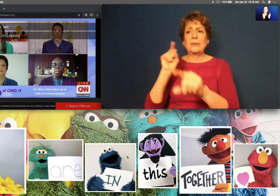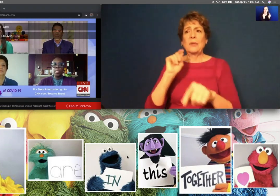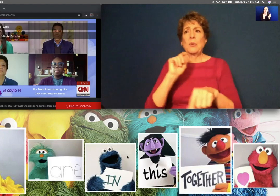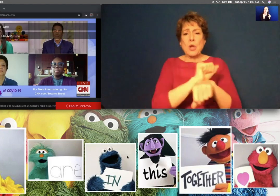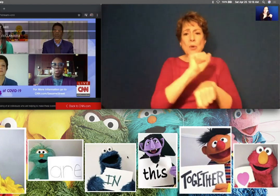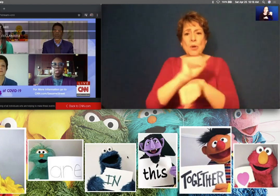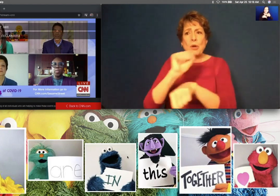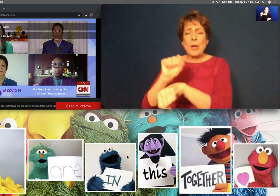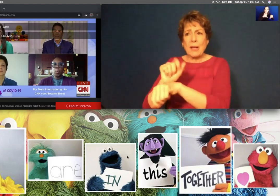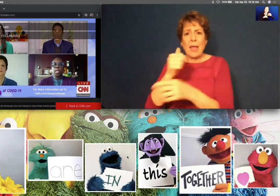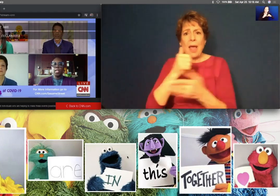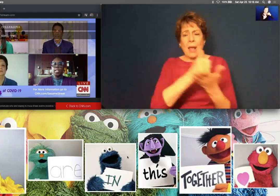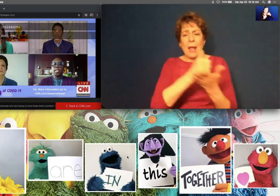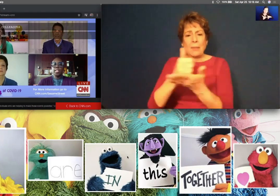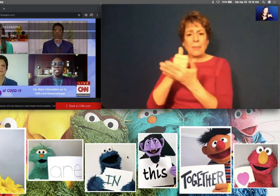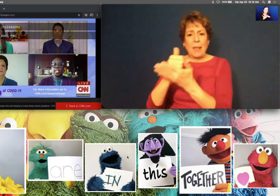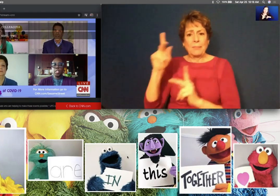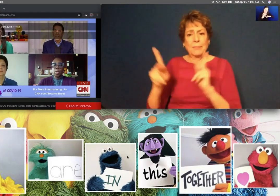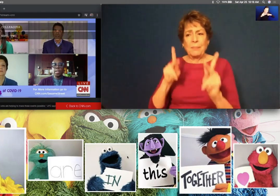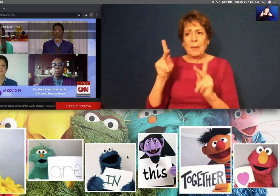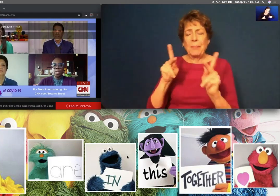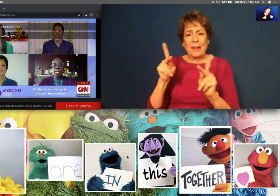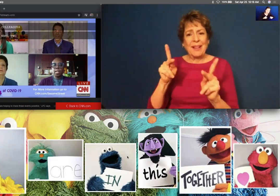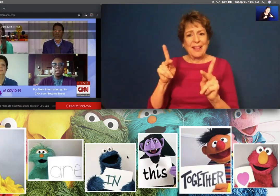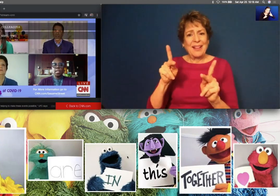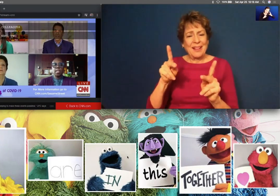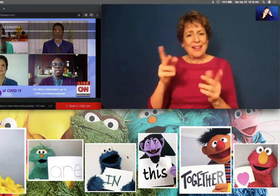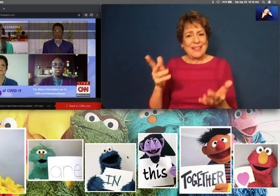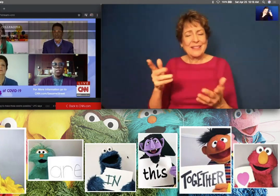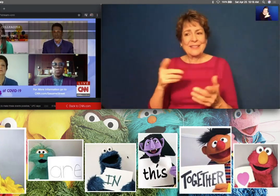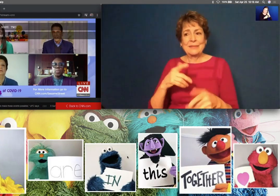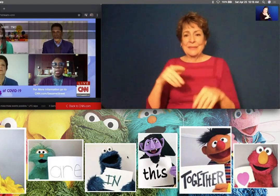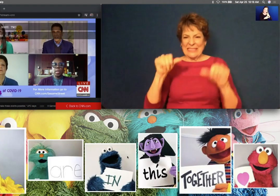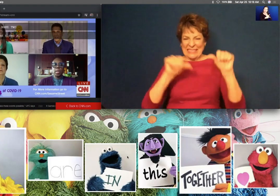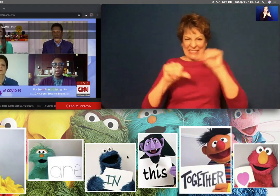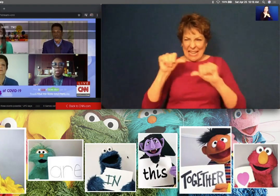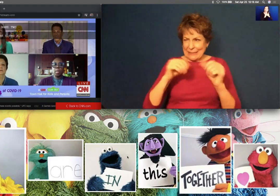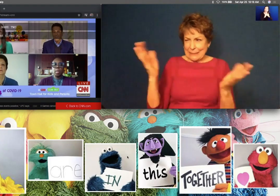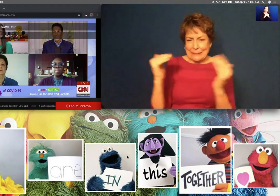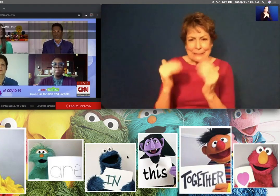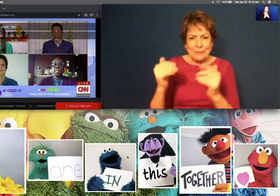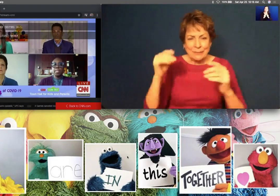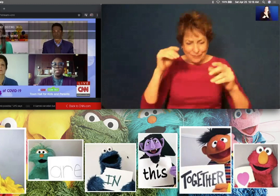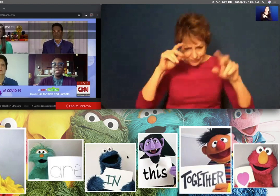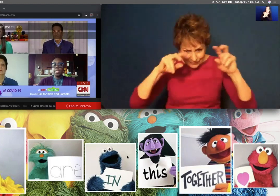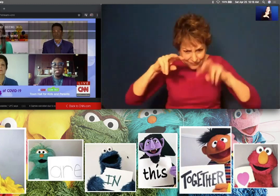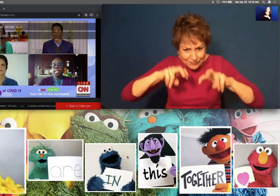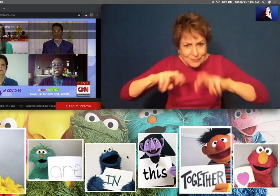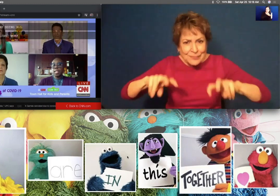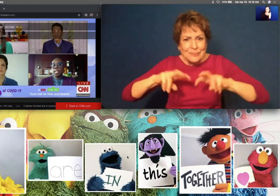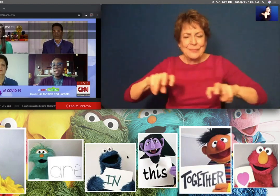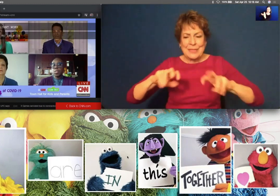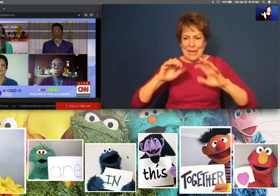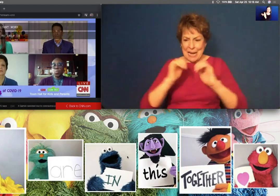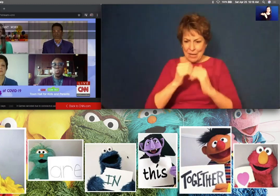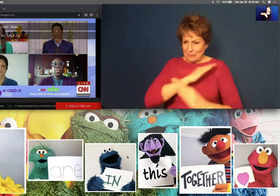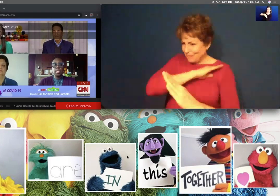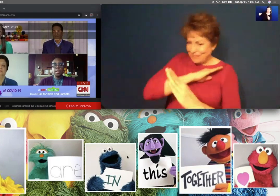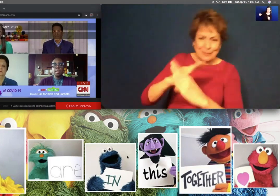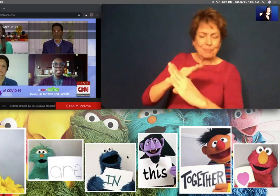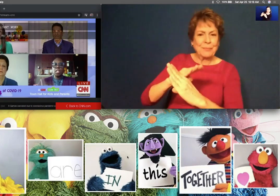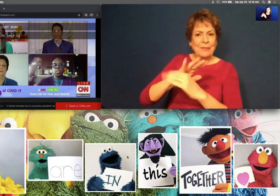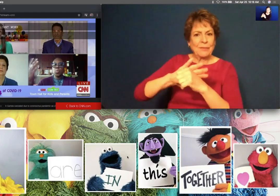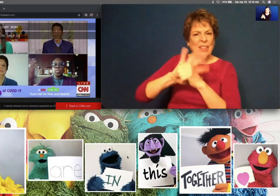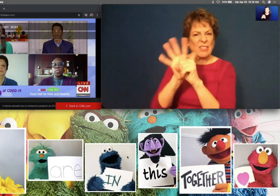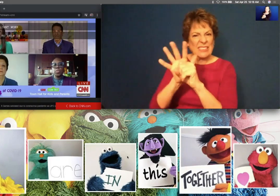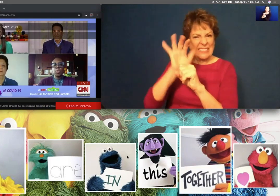really brilliant work to try to find a way to help us get through this time and looking towards the future.